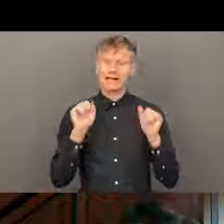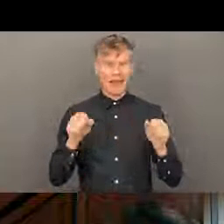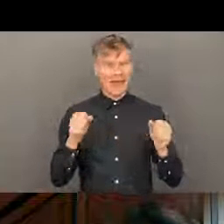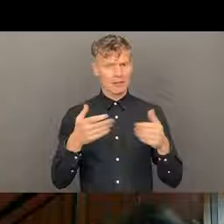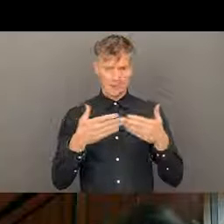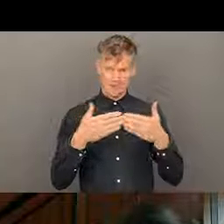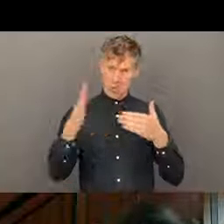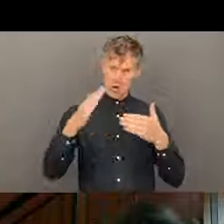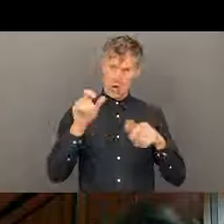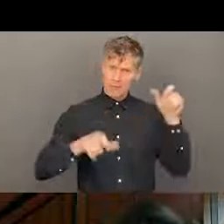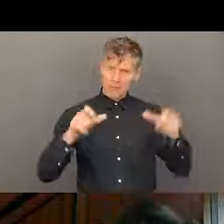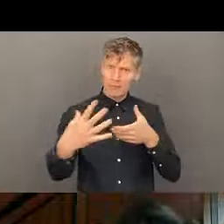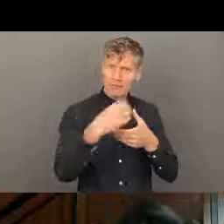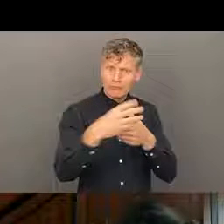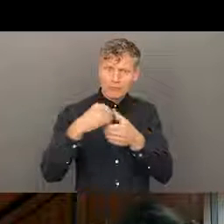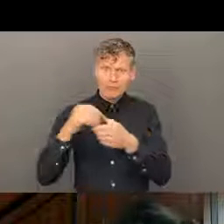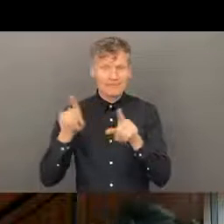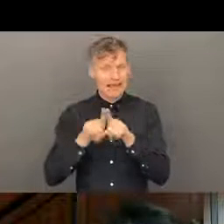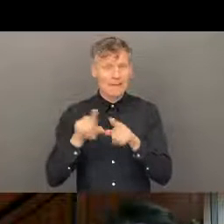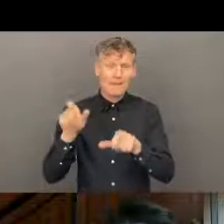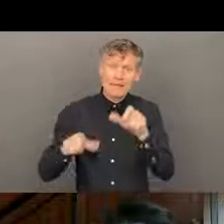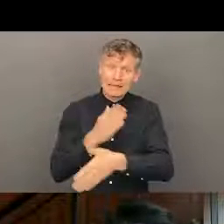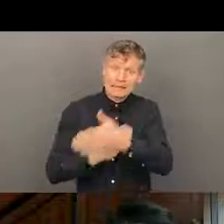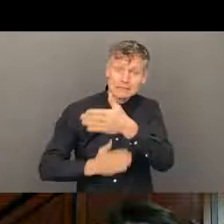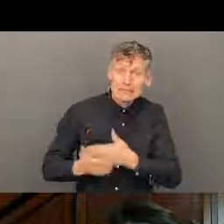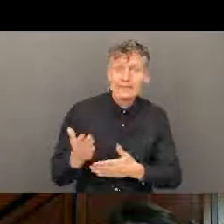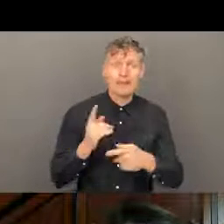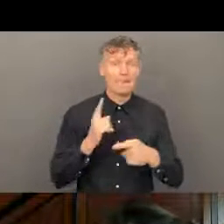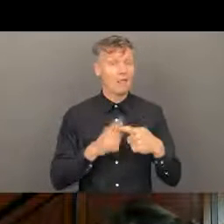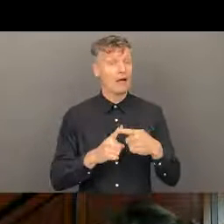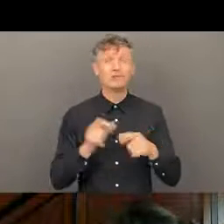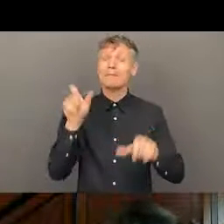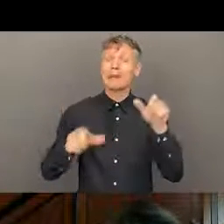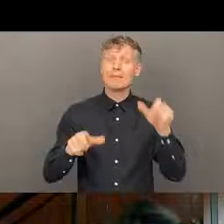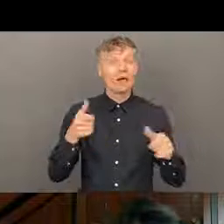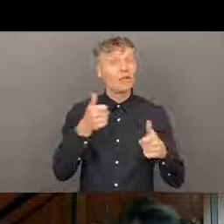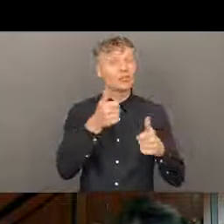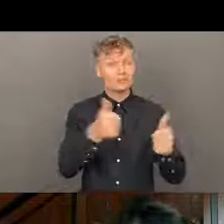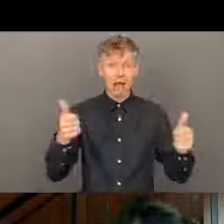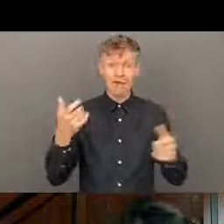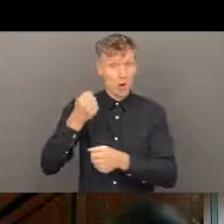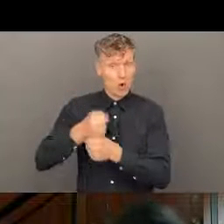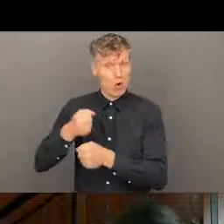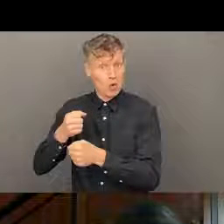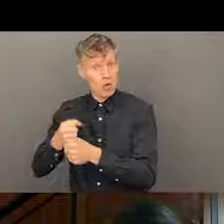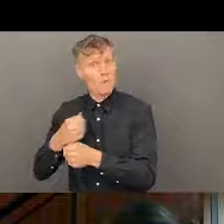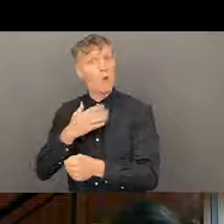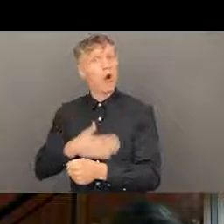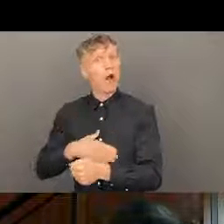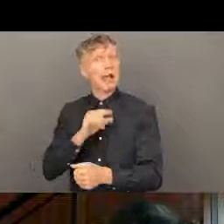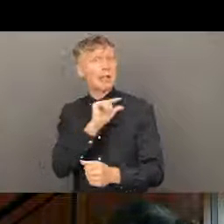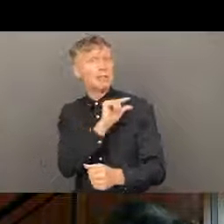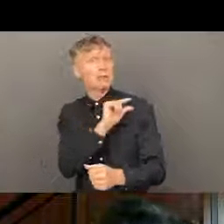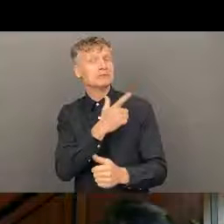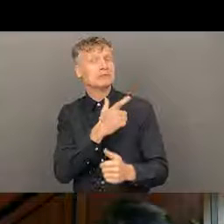has already a job, for example, because it is a flexible participation, a flexible experience.